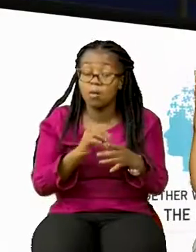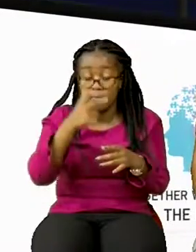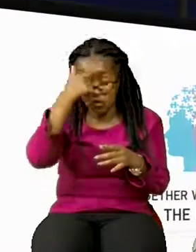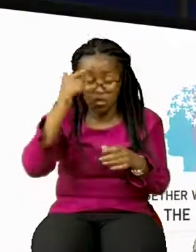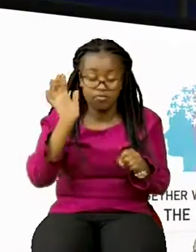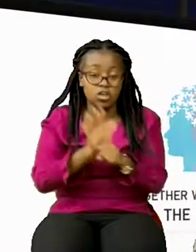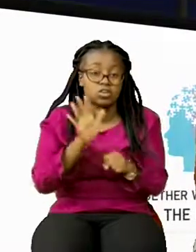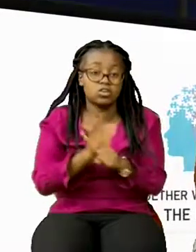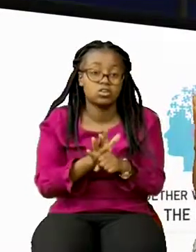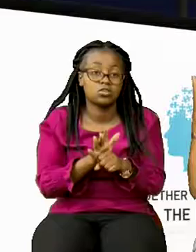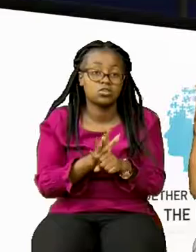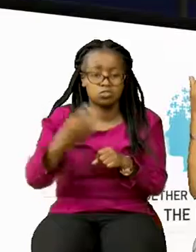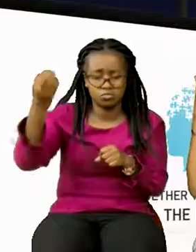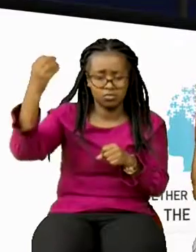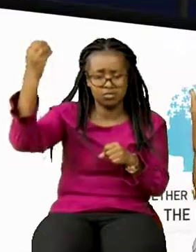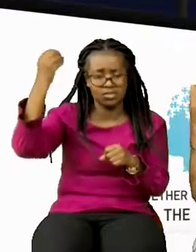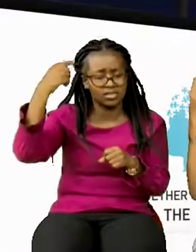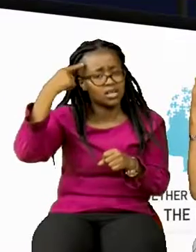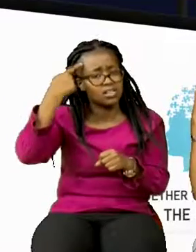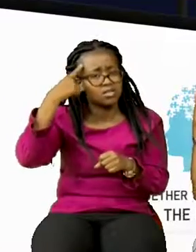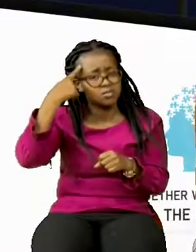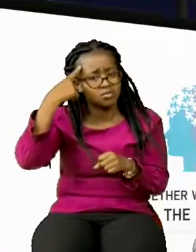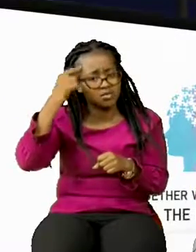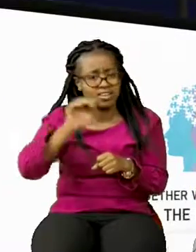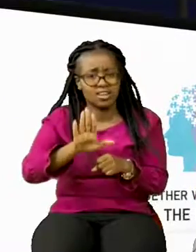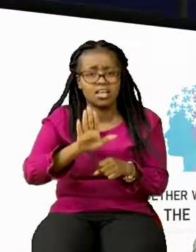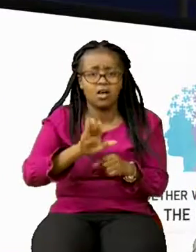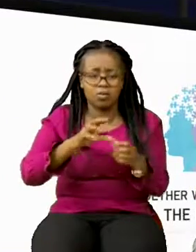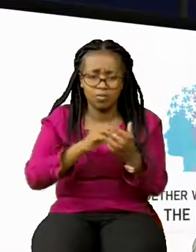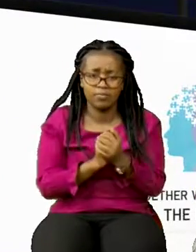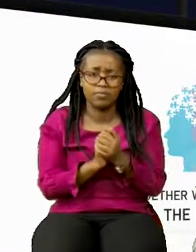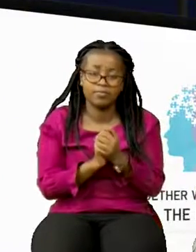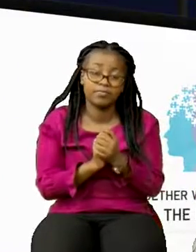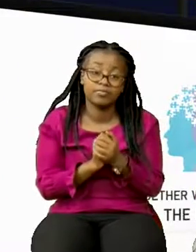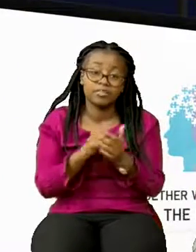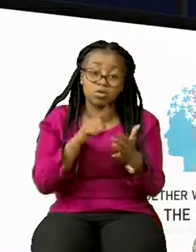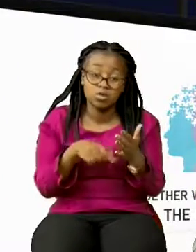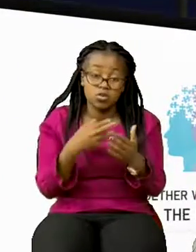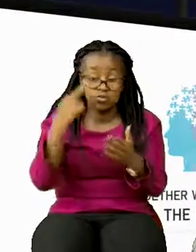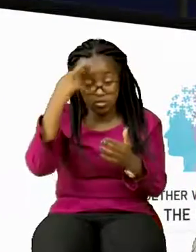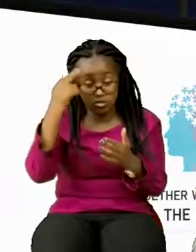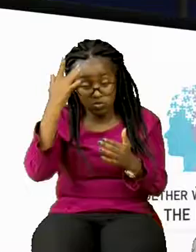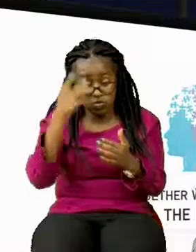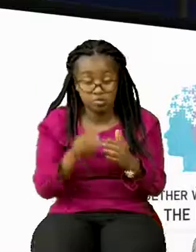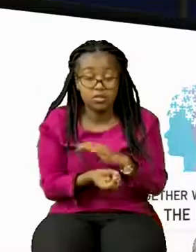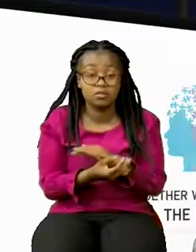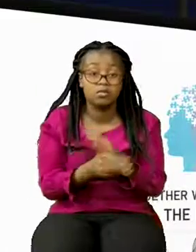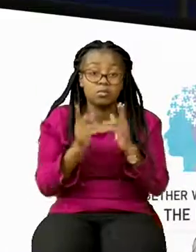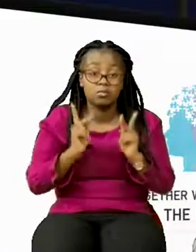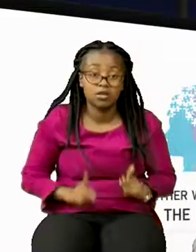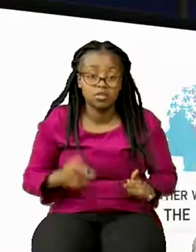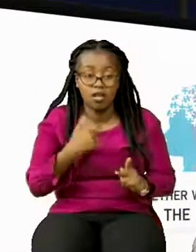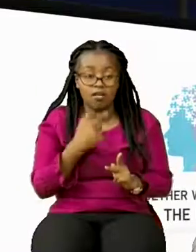lot of electricity going on in a child's head. That is one of the reasons that explain why someone gets